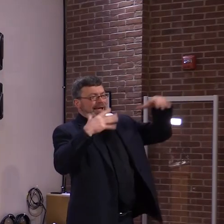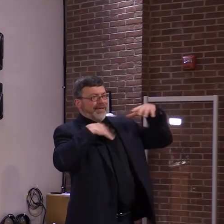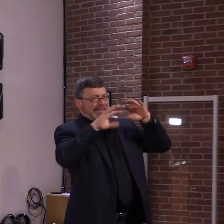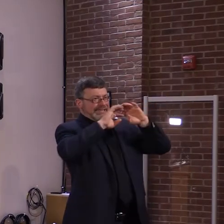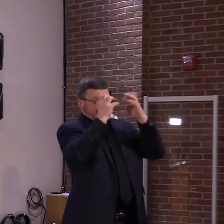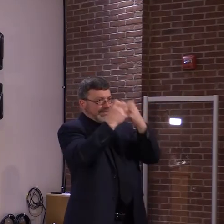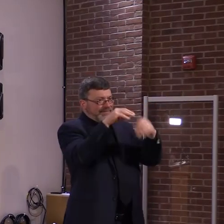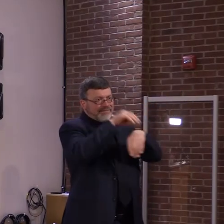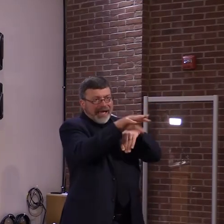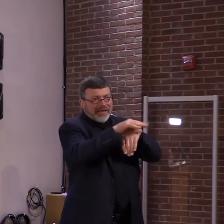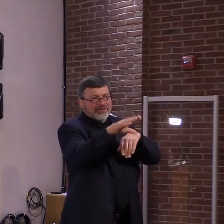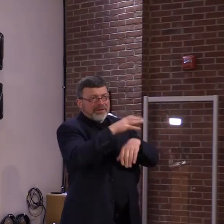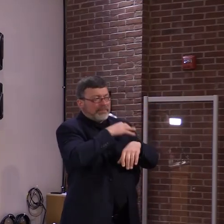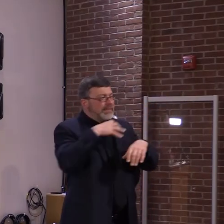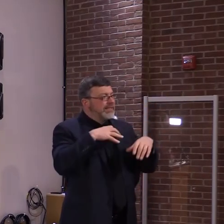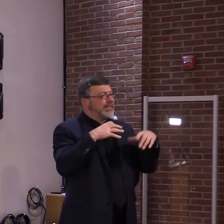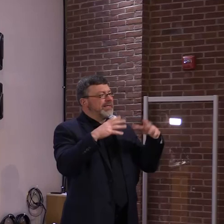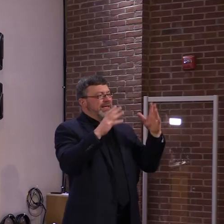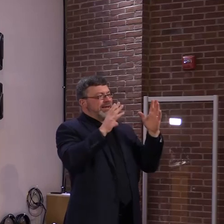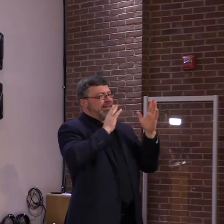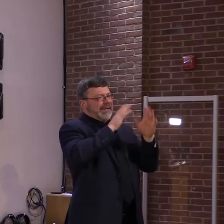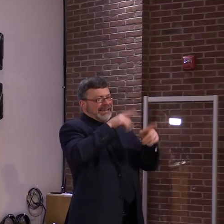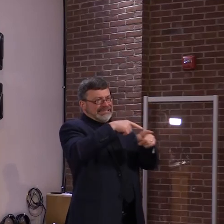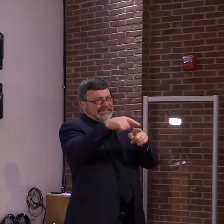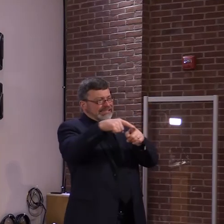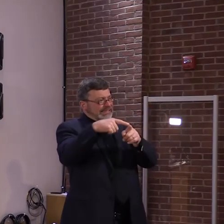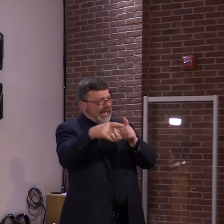truly sufficient to make that call.